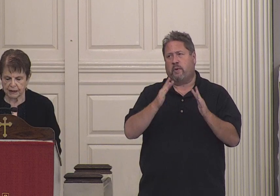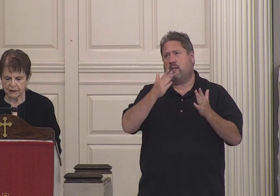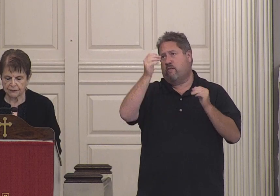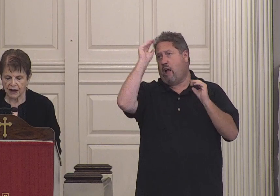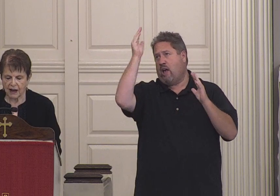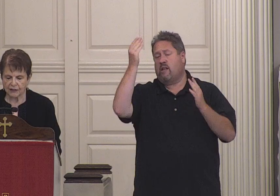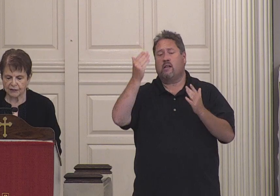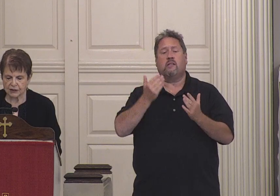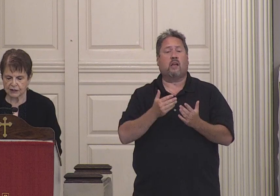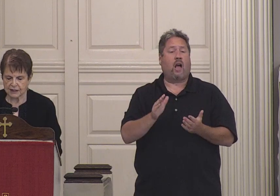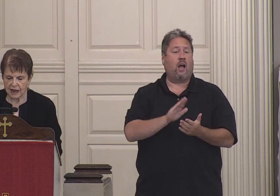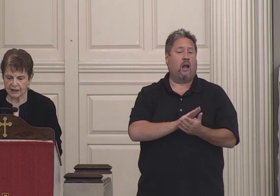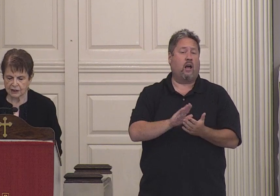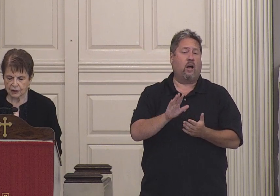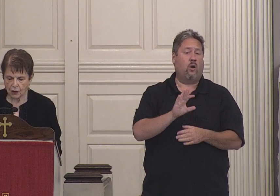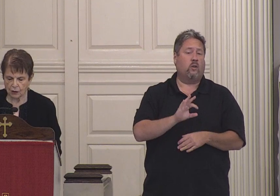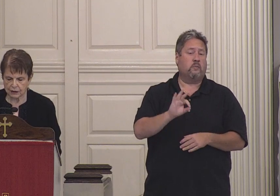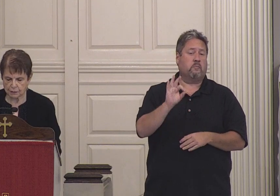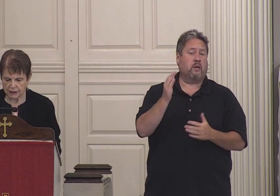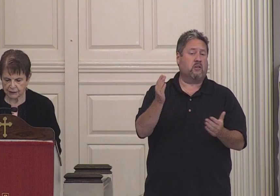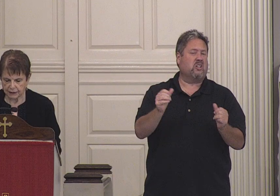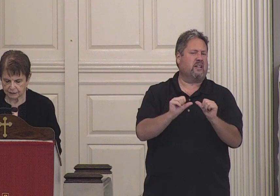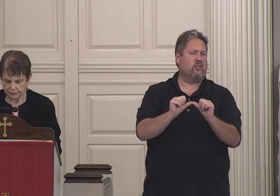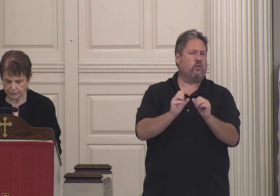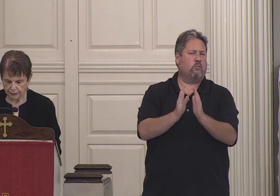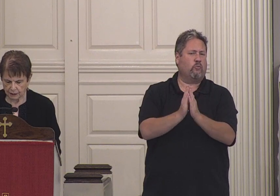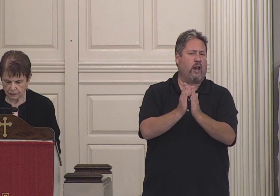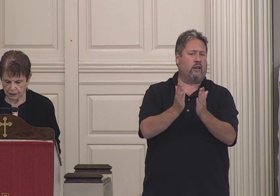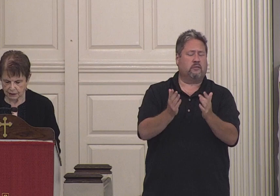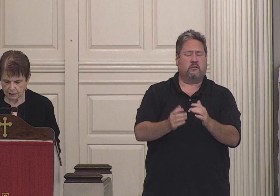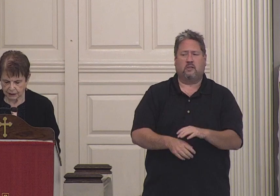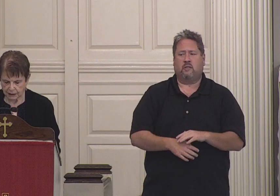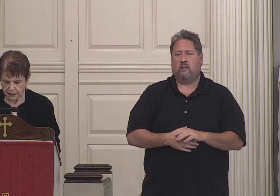Glory be to the Father, and to the Son, and to the Holy Spirit.